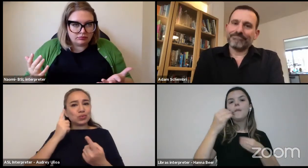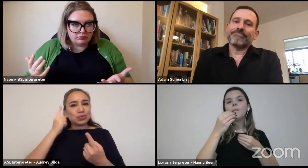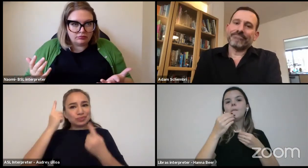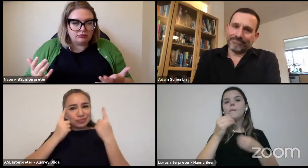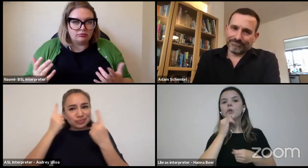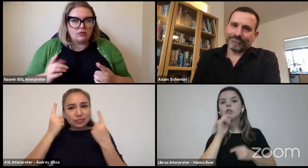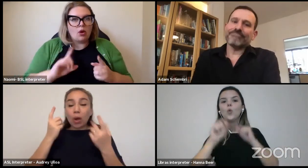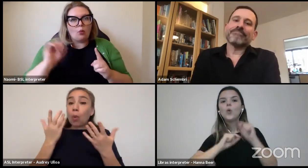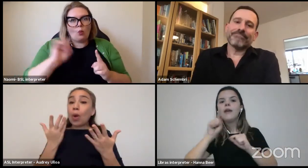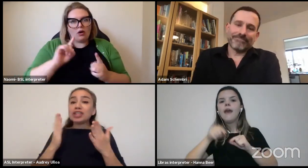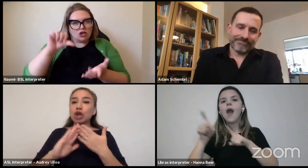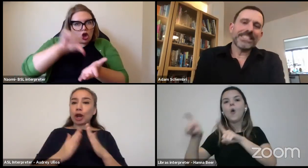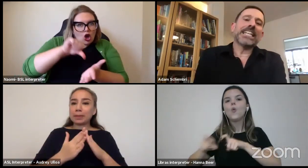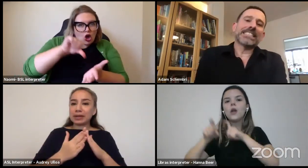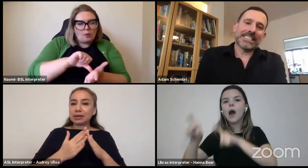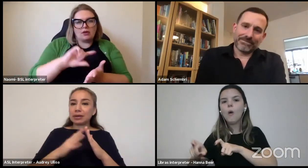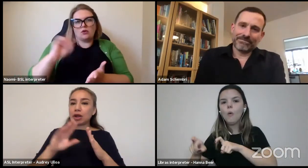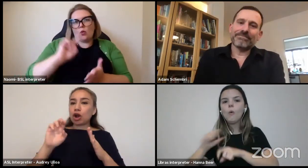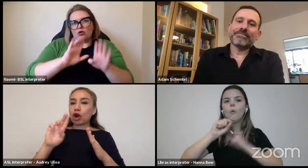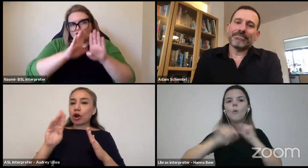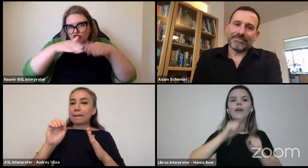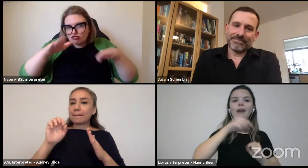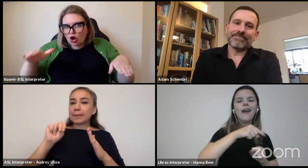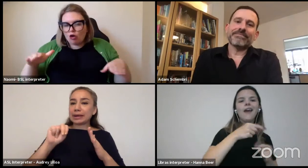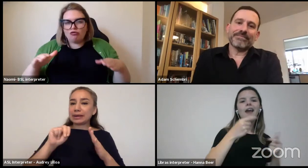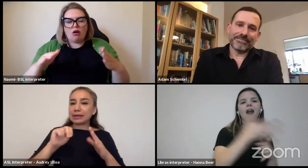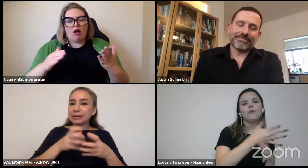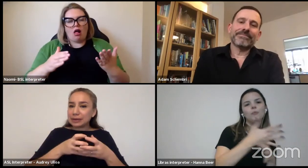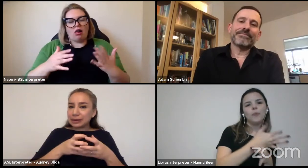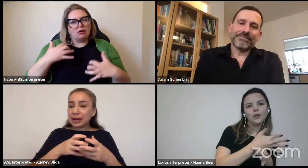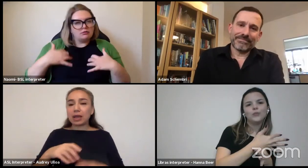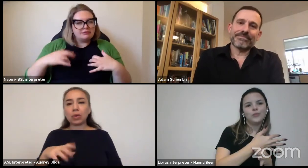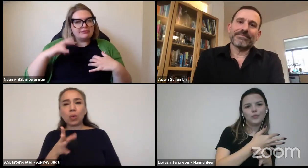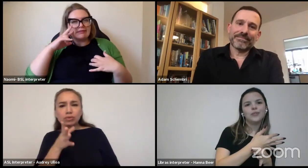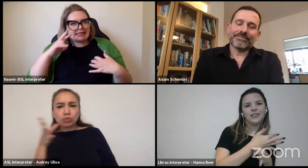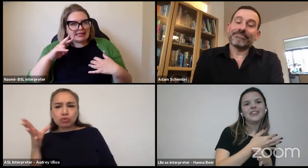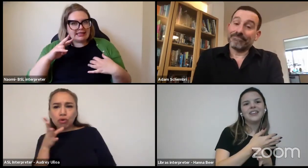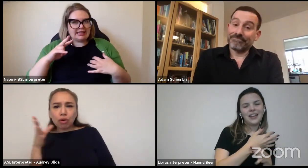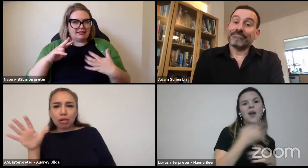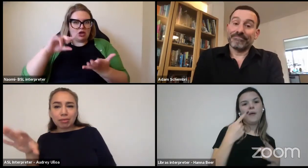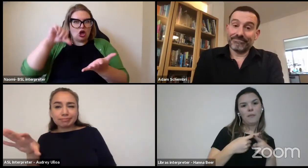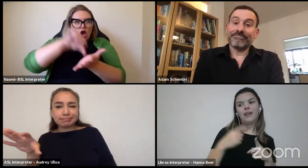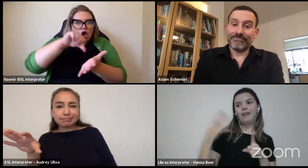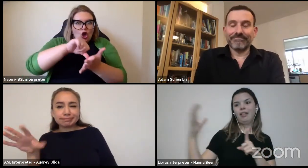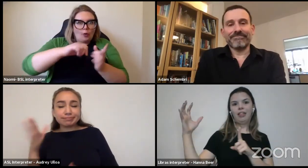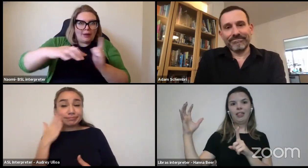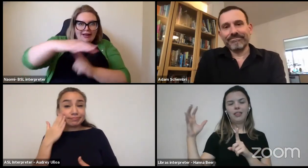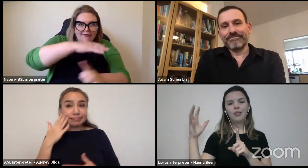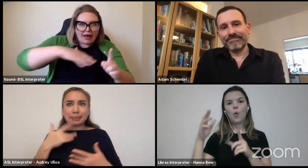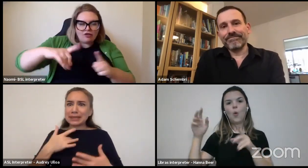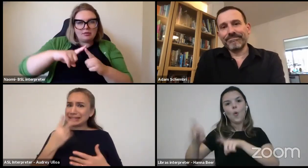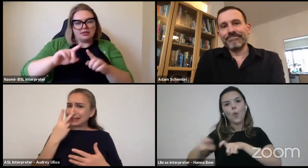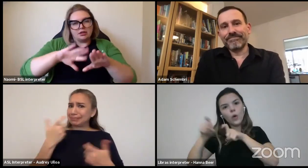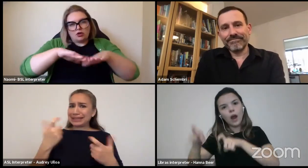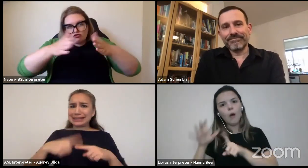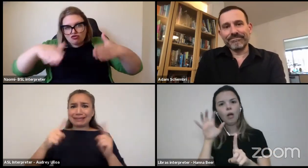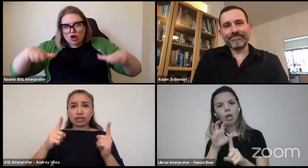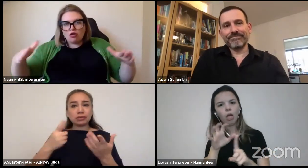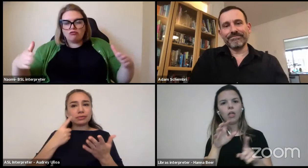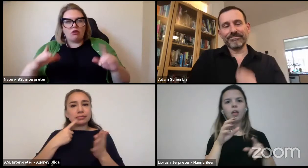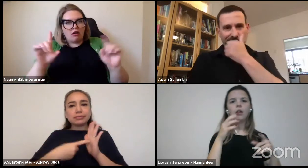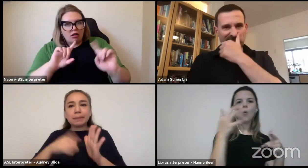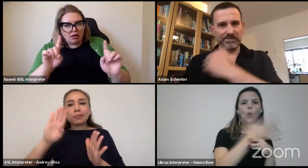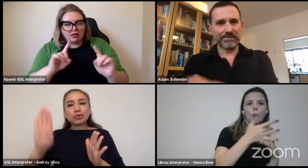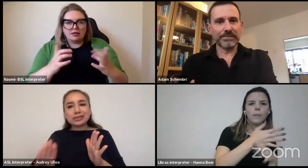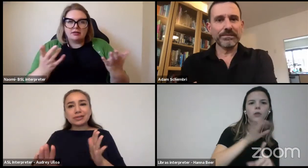be rural, you know, in terms of geographical distances and urbanistic patterns. So for example, from what we